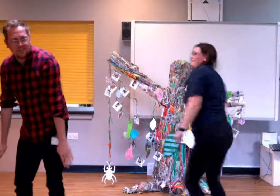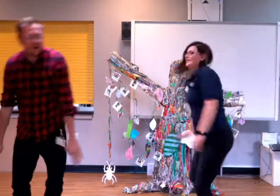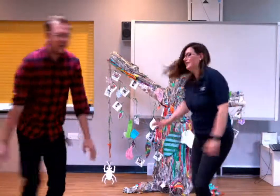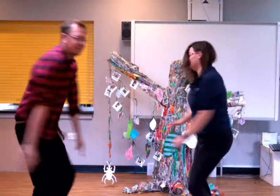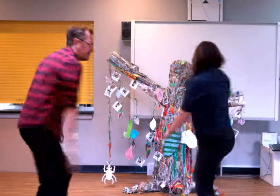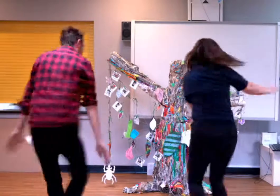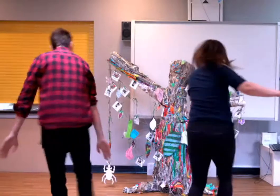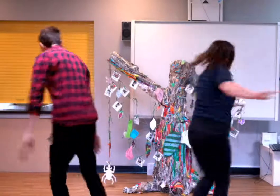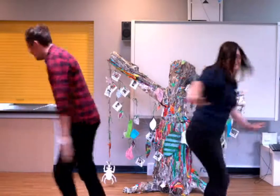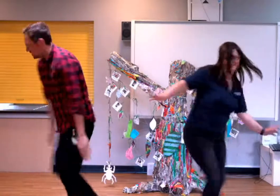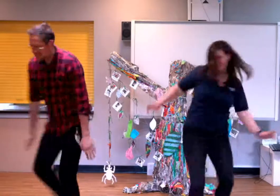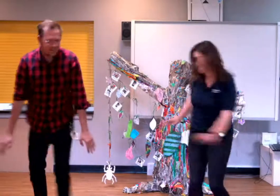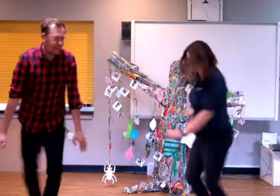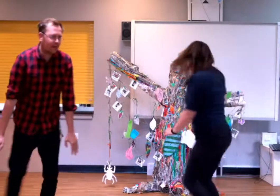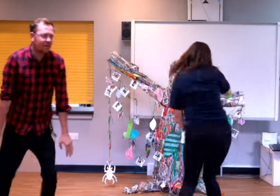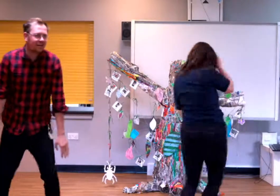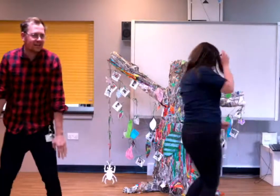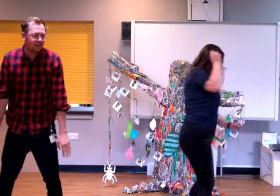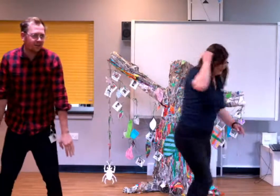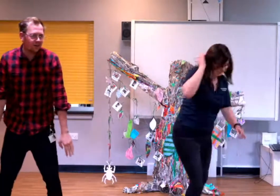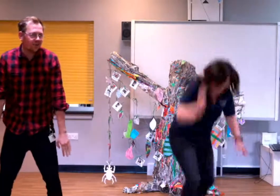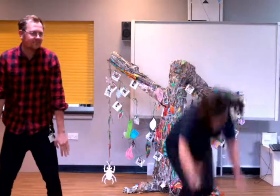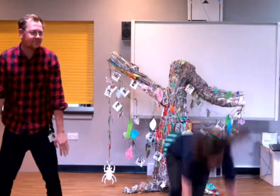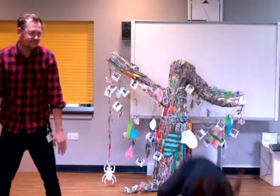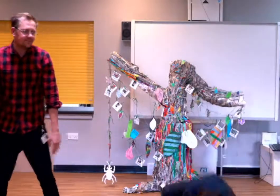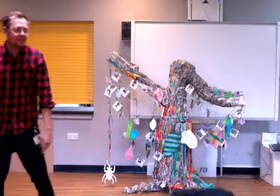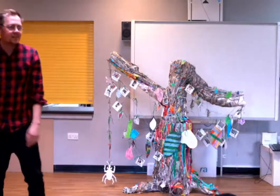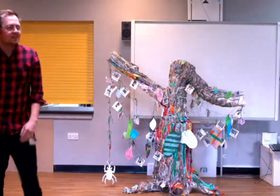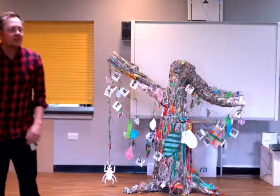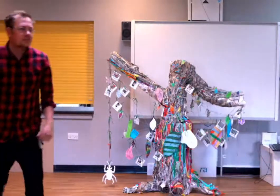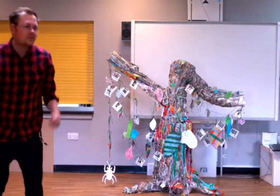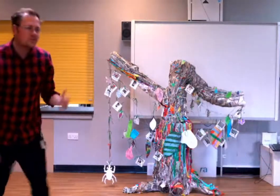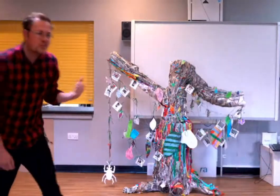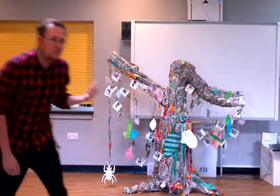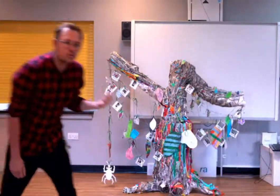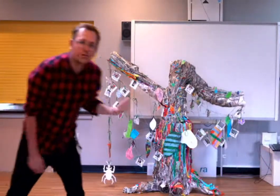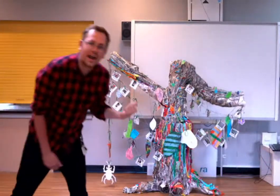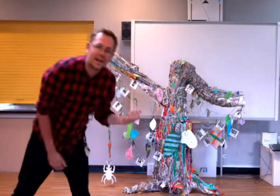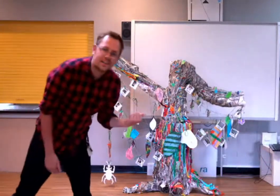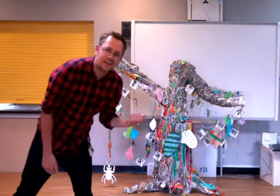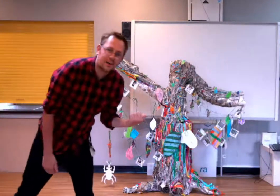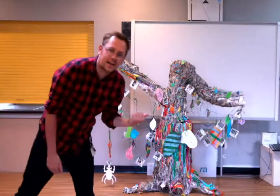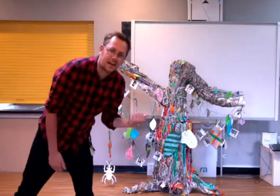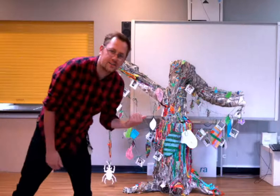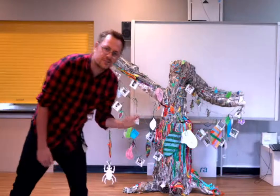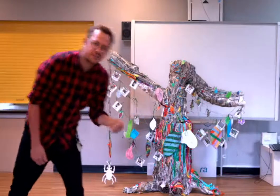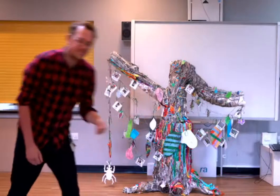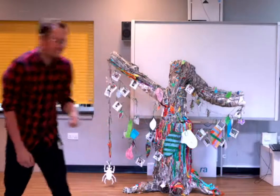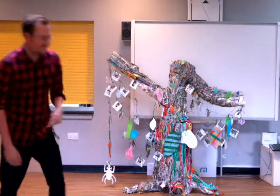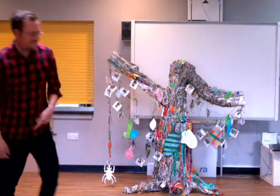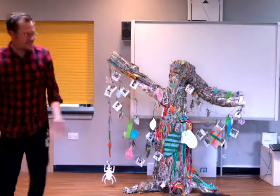way. Emily, lie down on the floor. She will do anything I tell her to. Stand